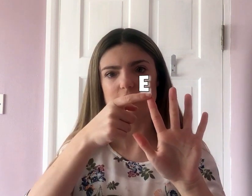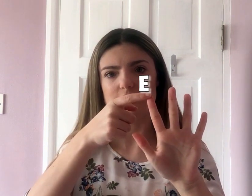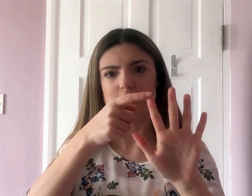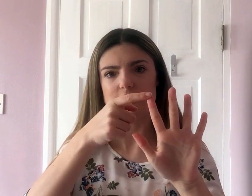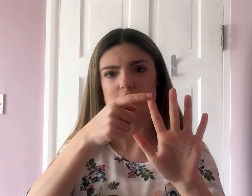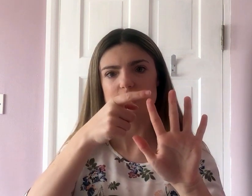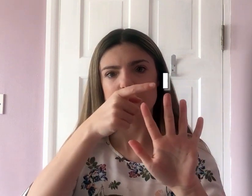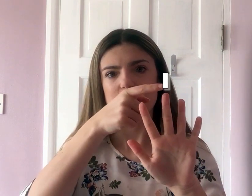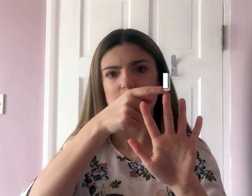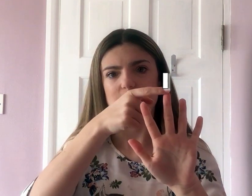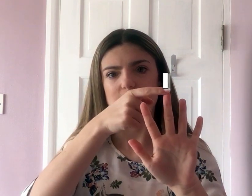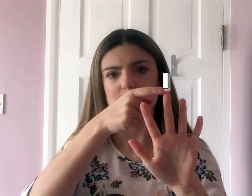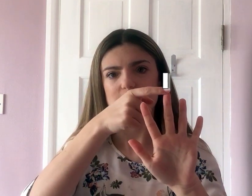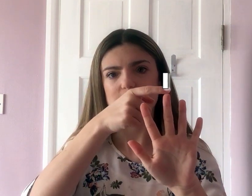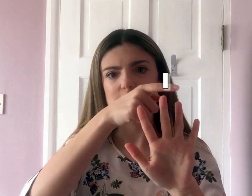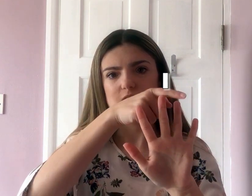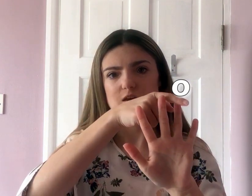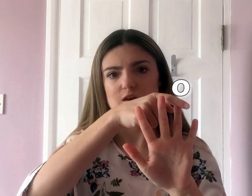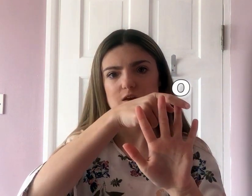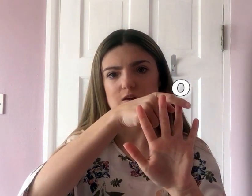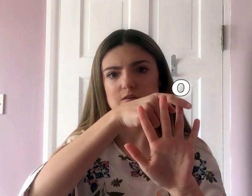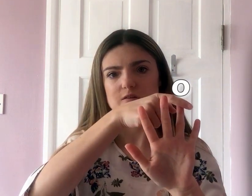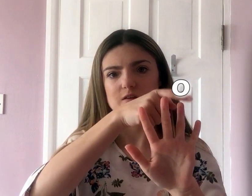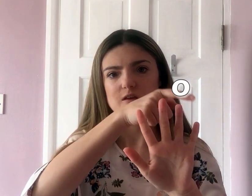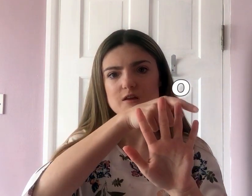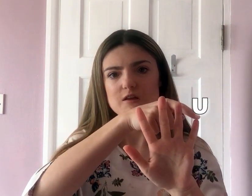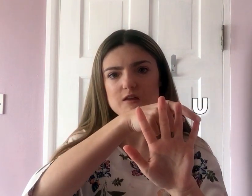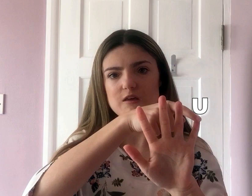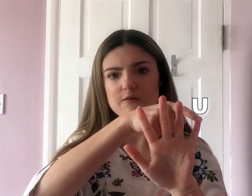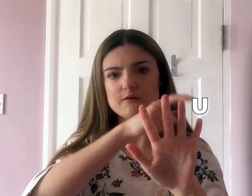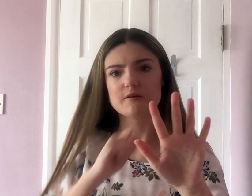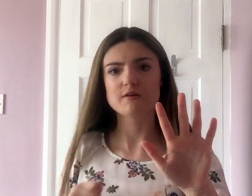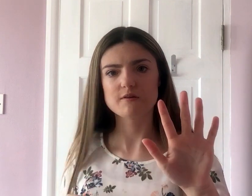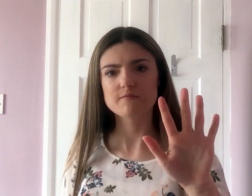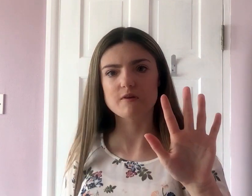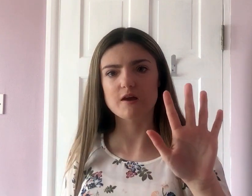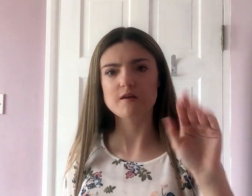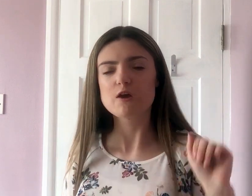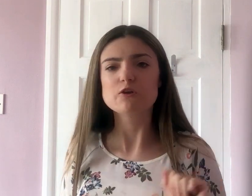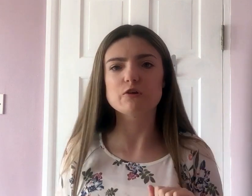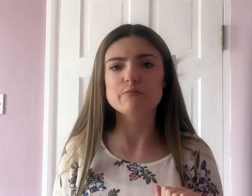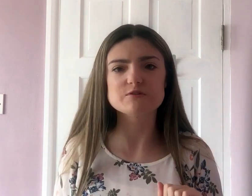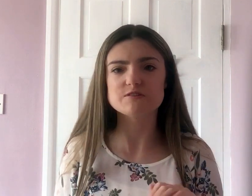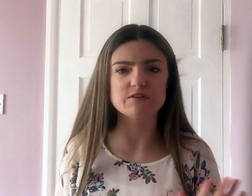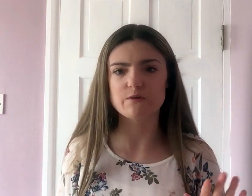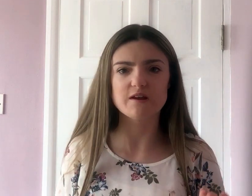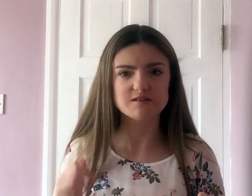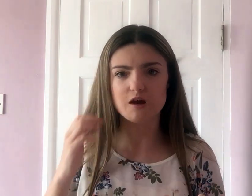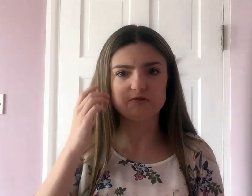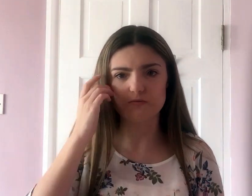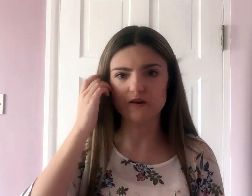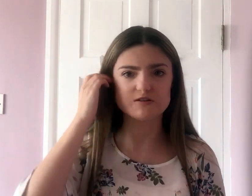E, I, O, U. Okay, you can pause this video at any time if I'm going too